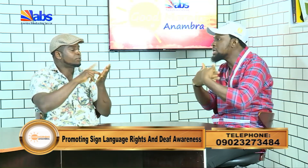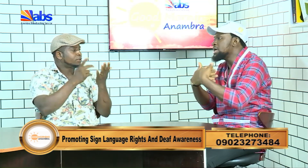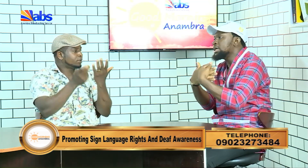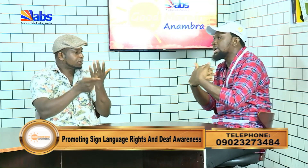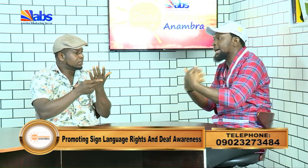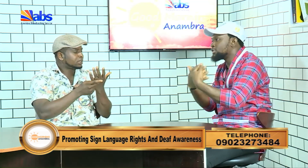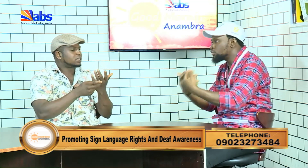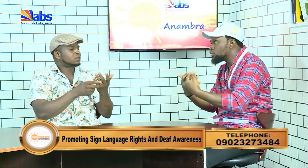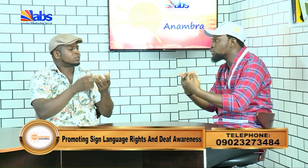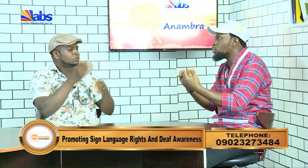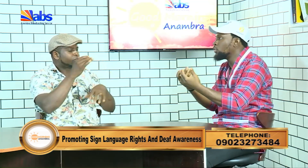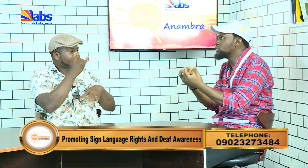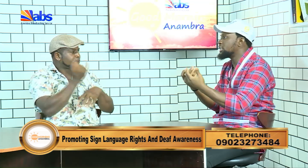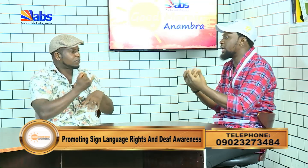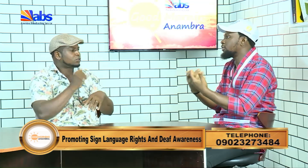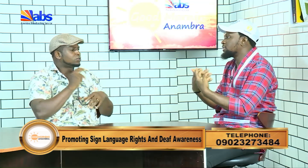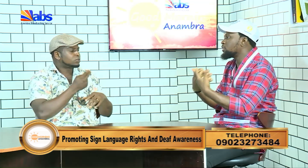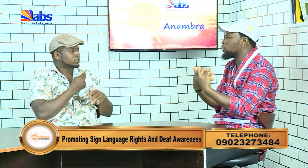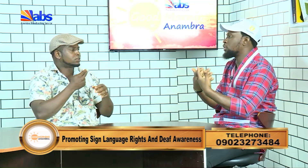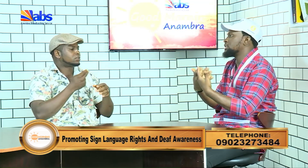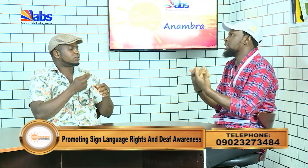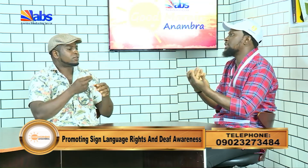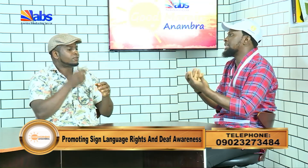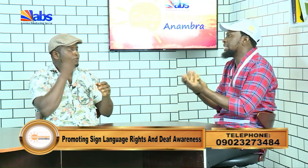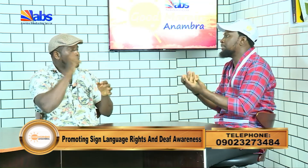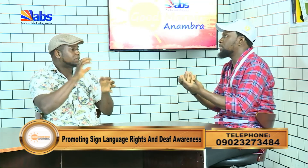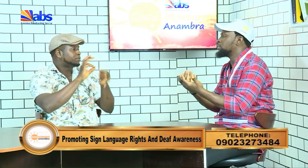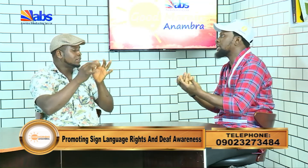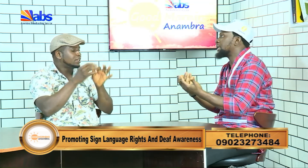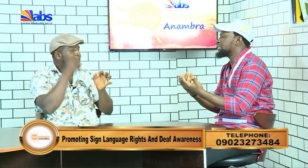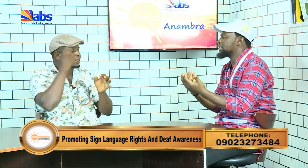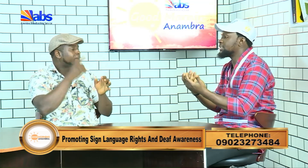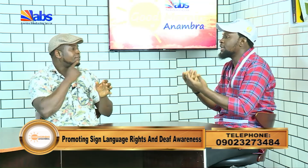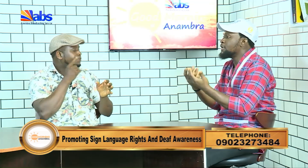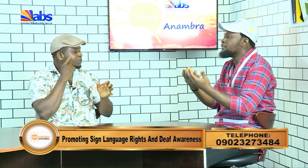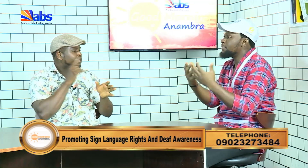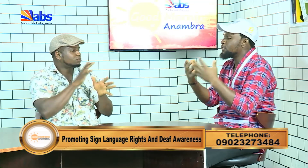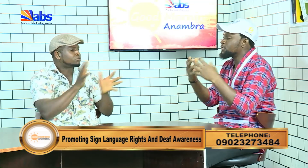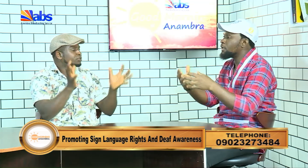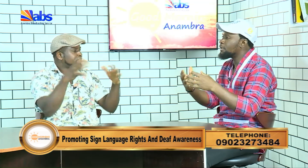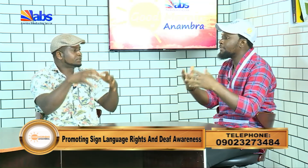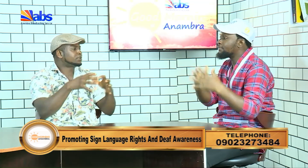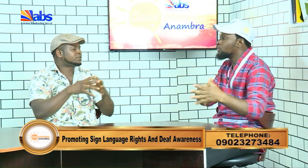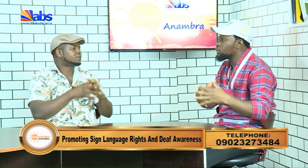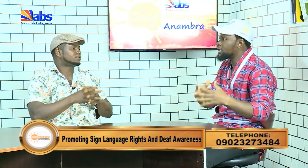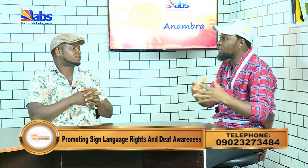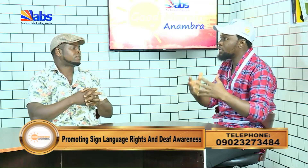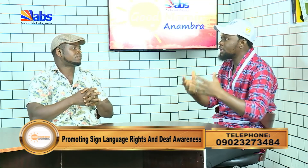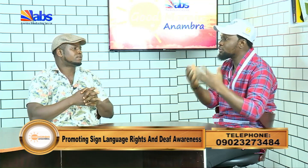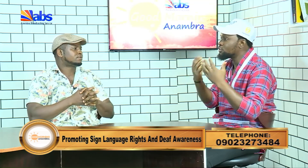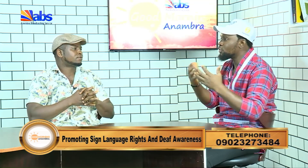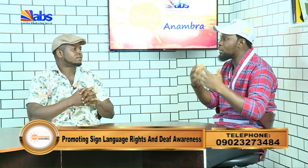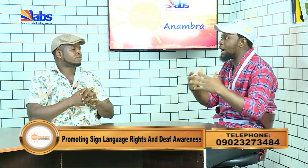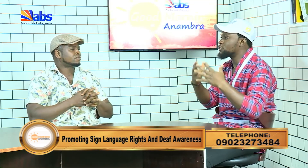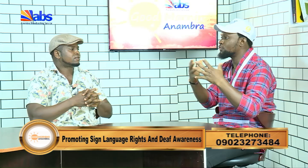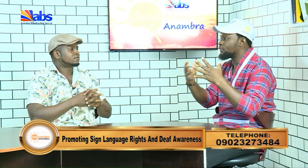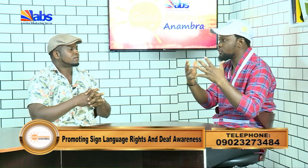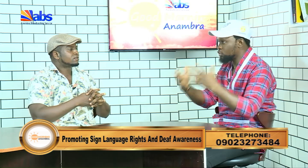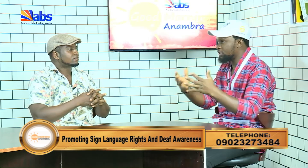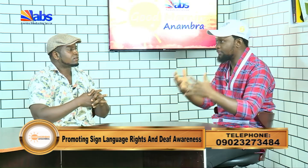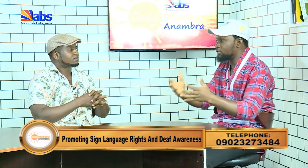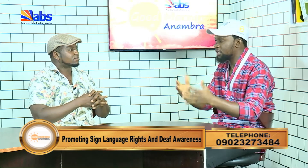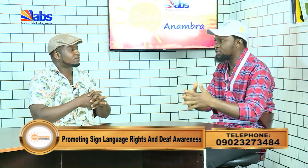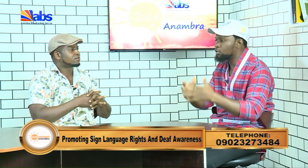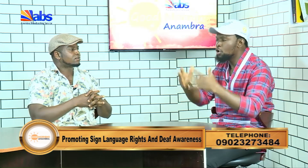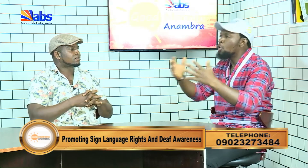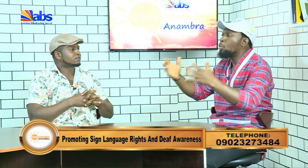we can do. So once they see what, because the people say that is from the smell of the food that we get to know how sweet